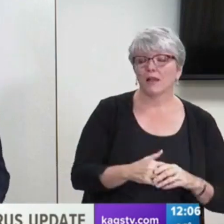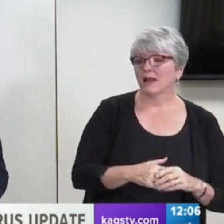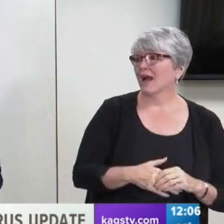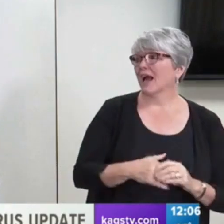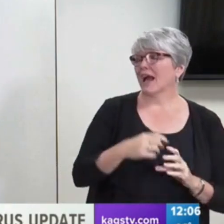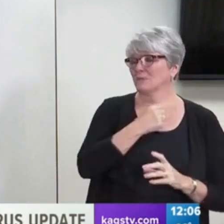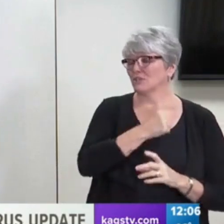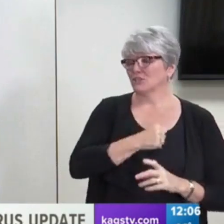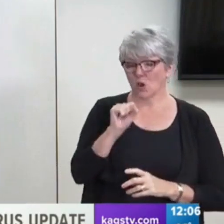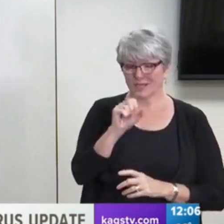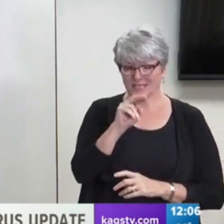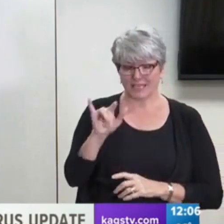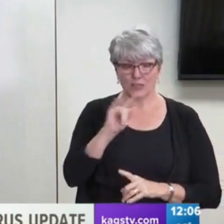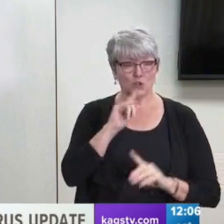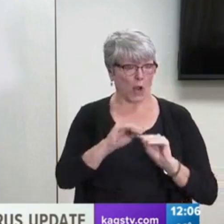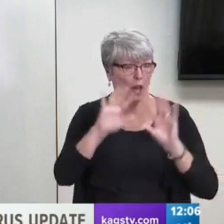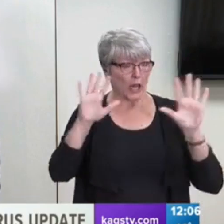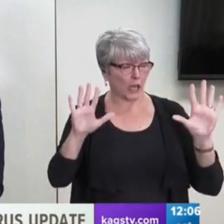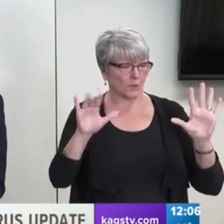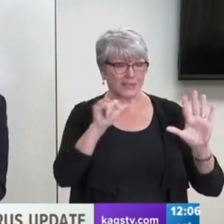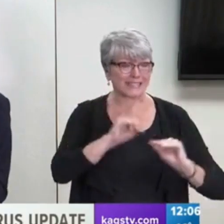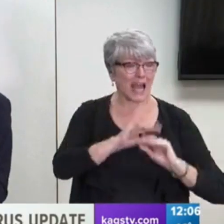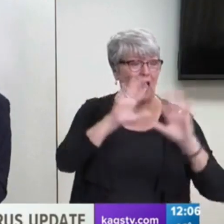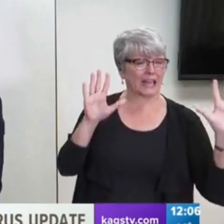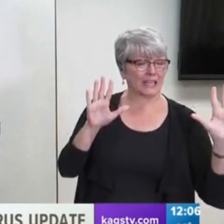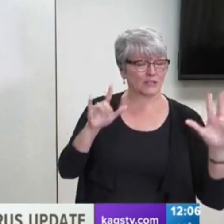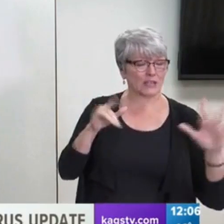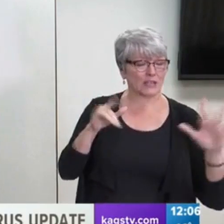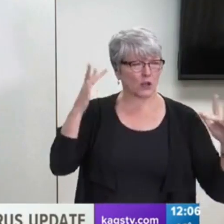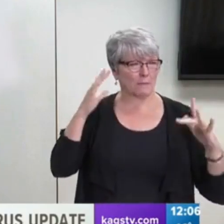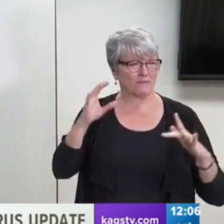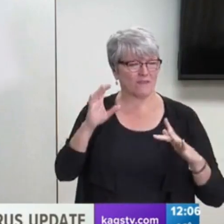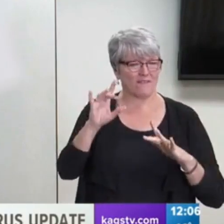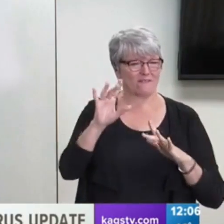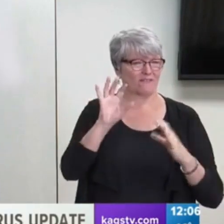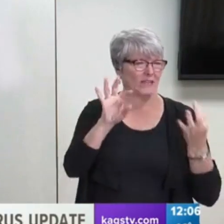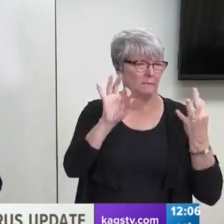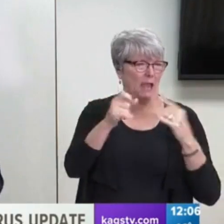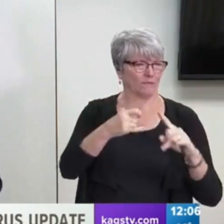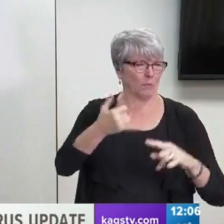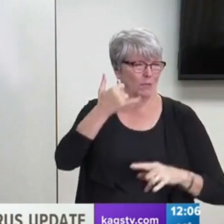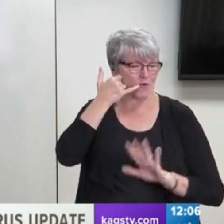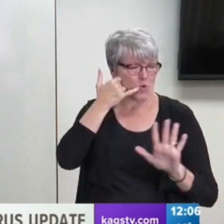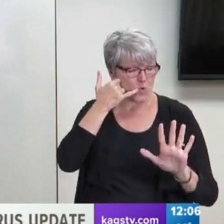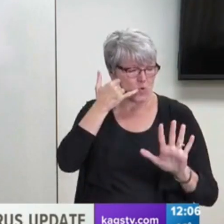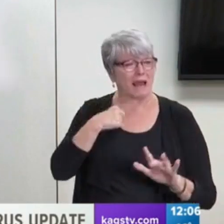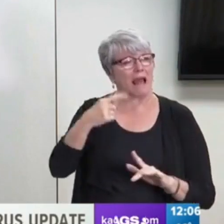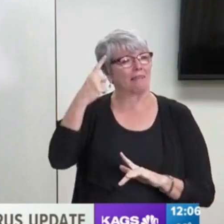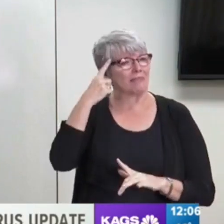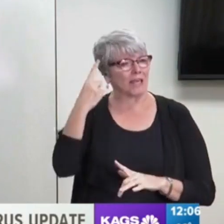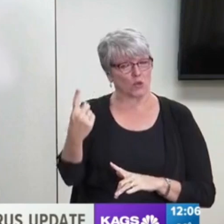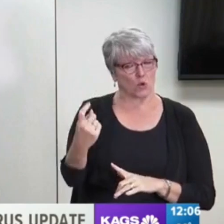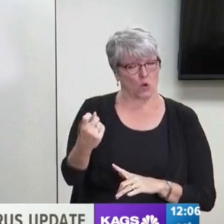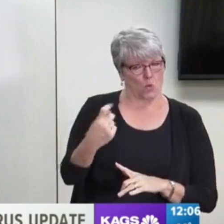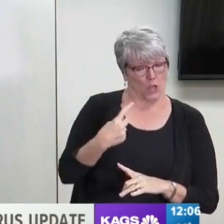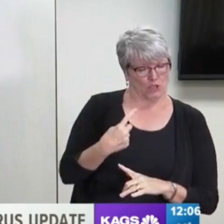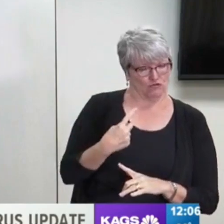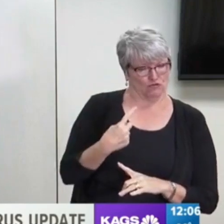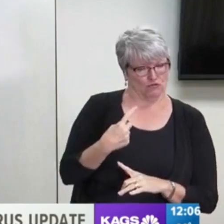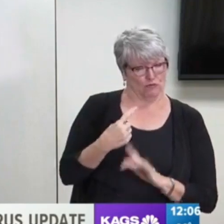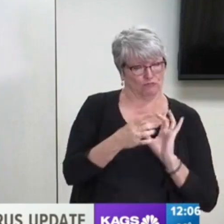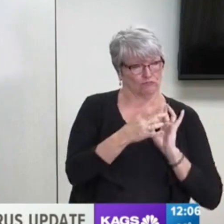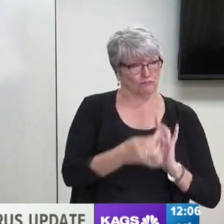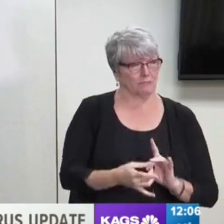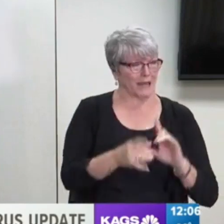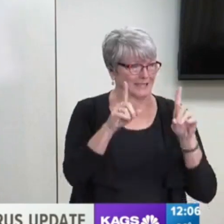And I'm sorry, Sonny, you were very clear. What's not clear is the reverberation I'm getting through here, but I think that your question